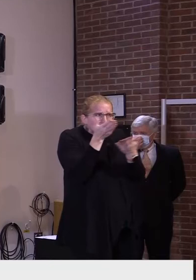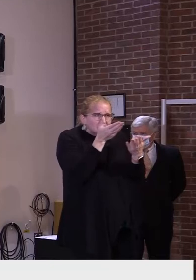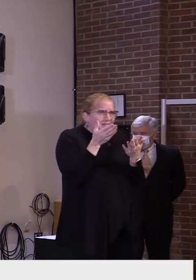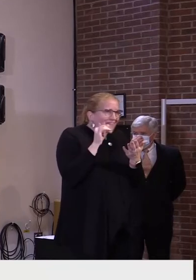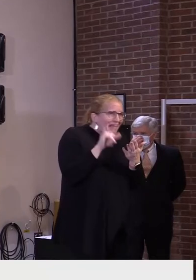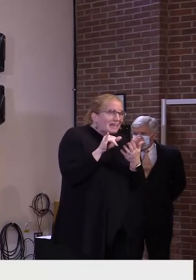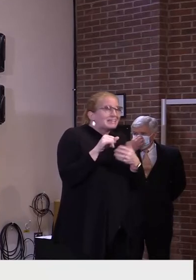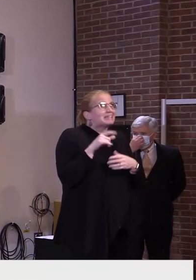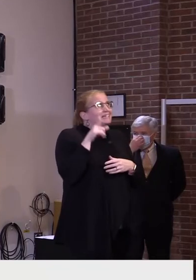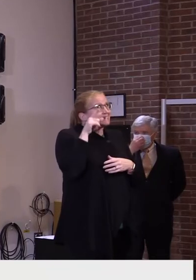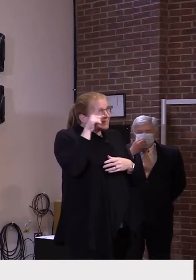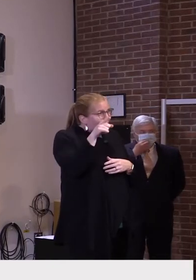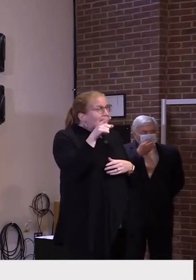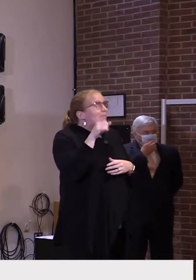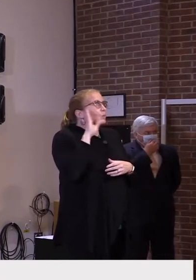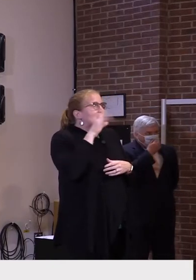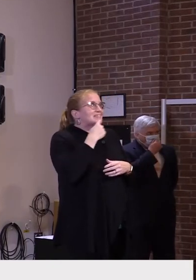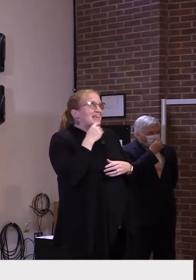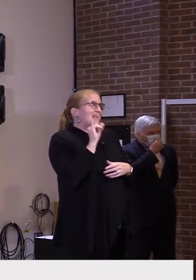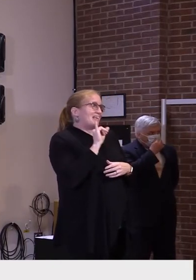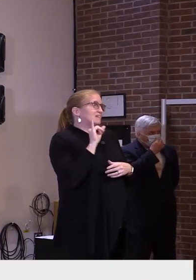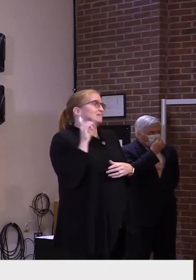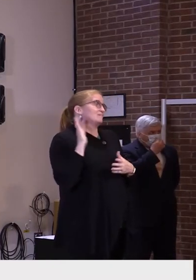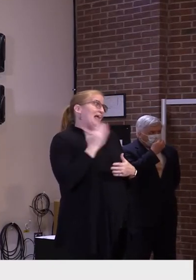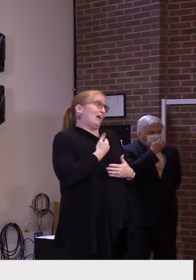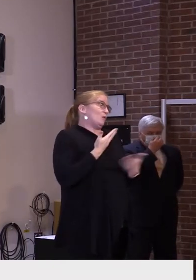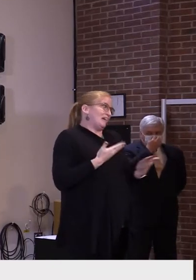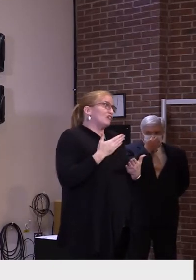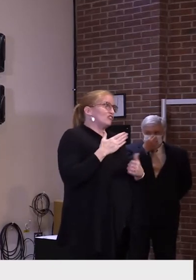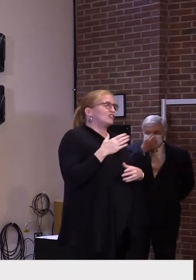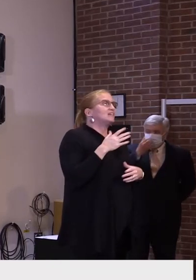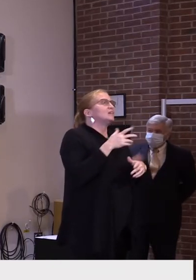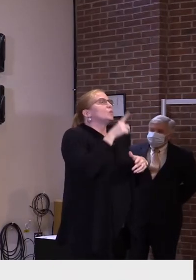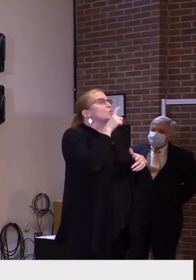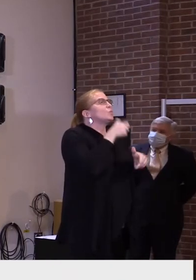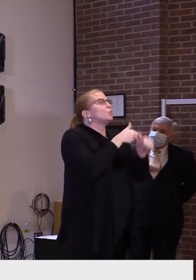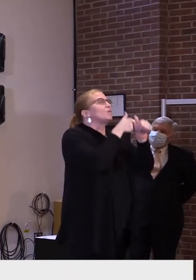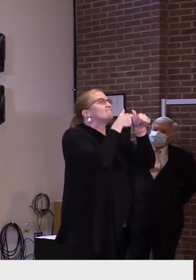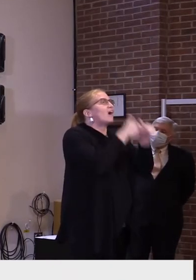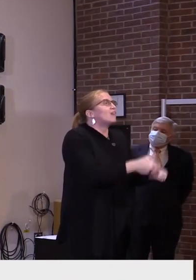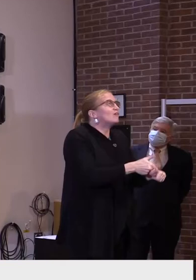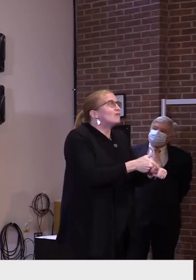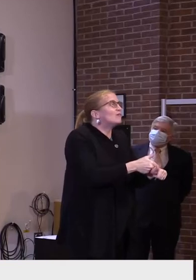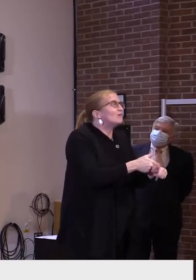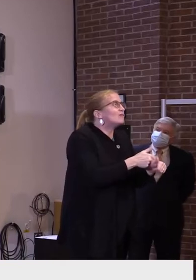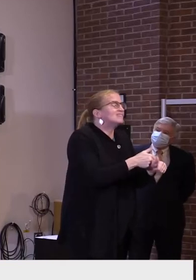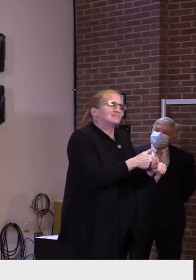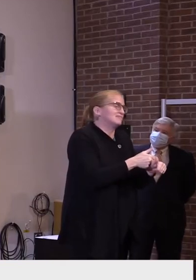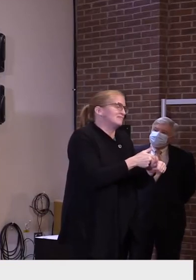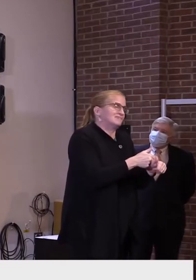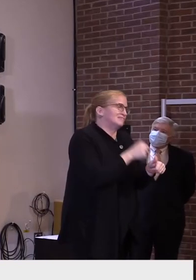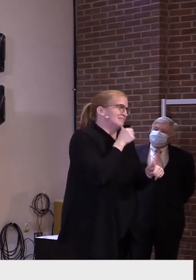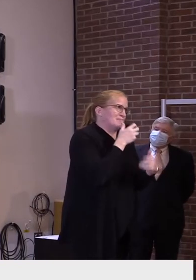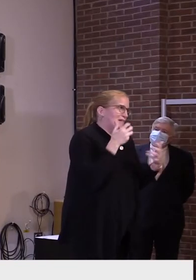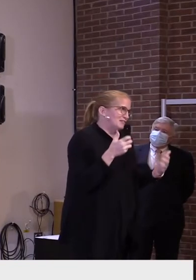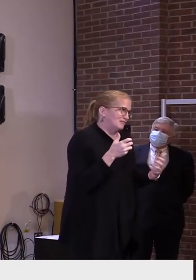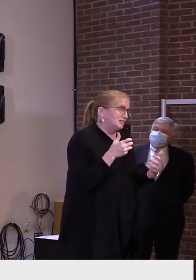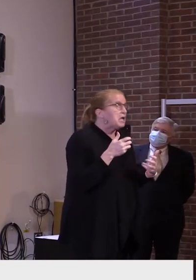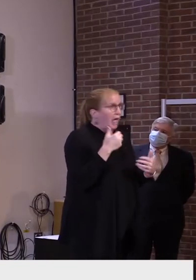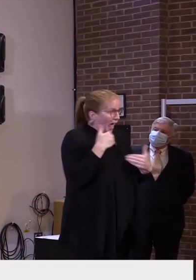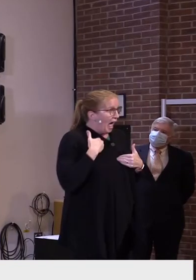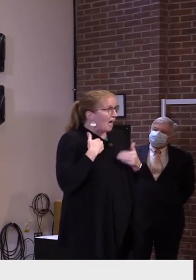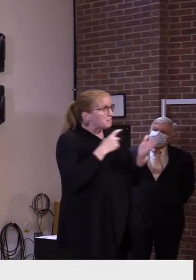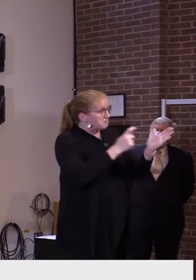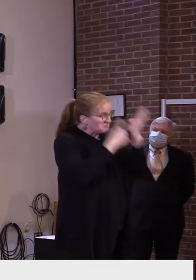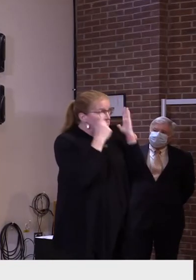that compliance has been really challenging. They found their population not only wasn't in a